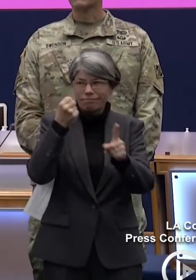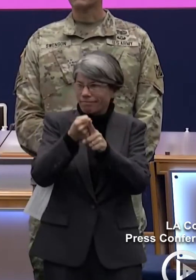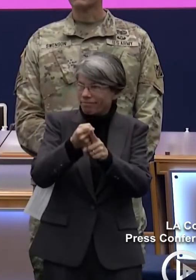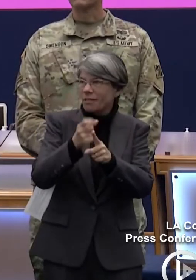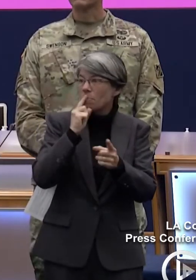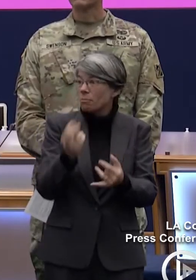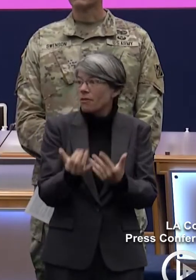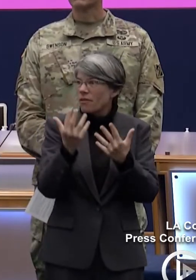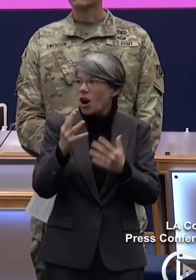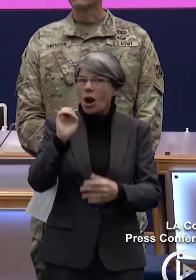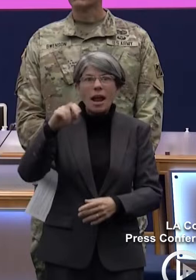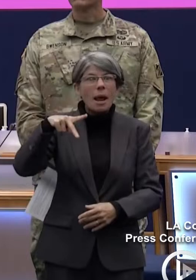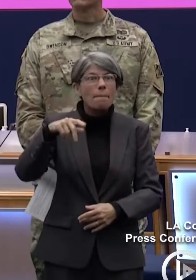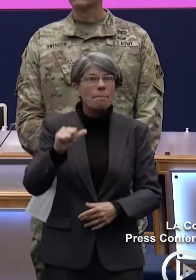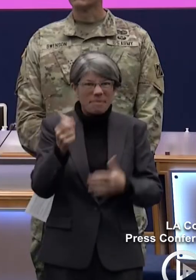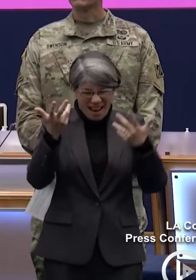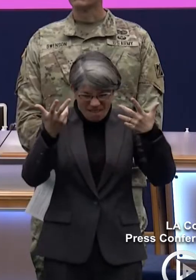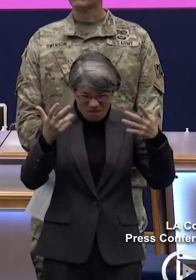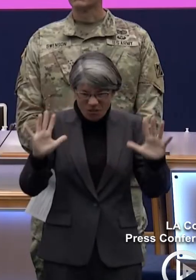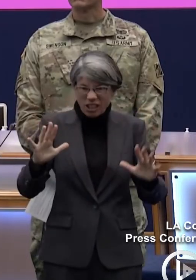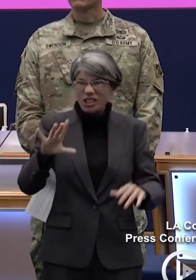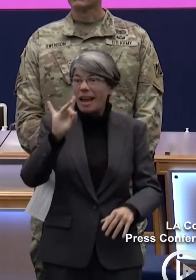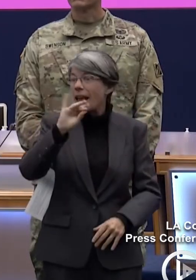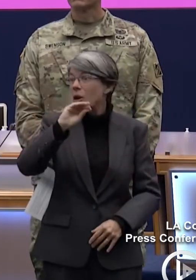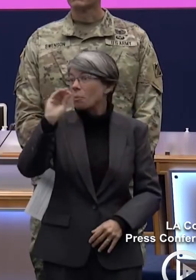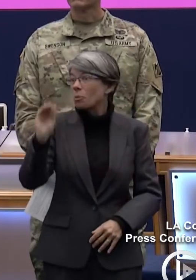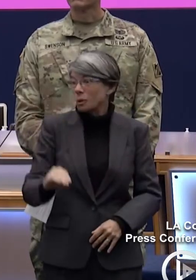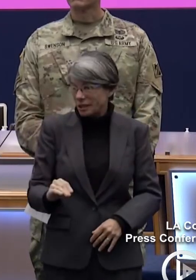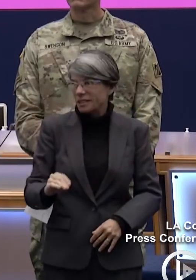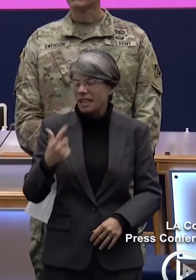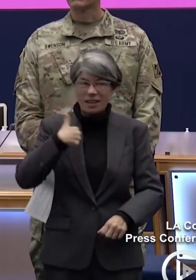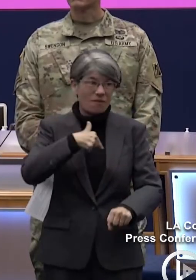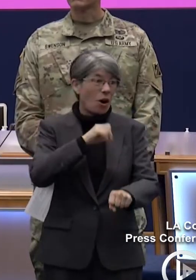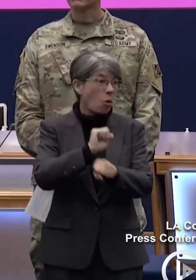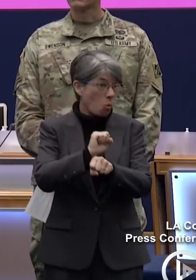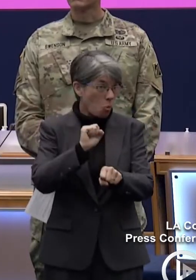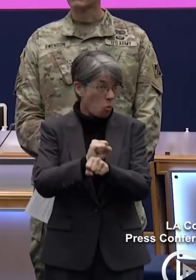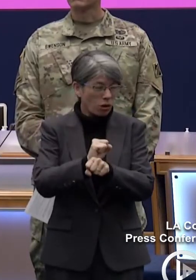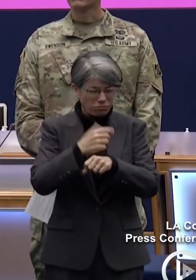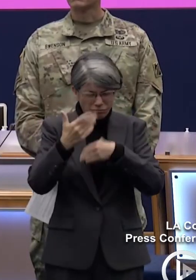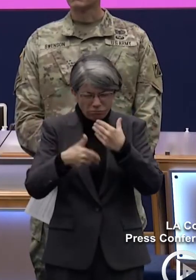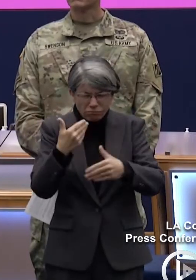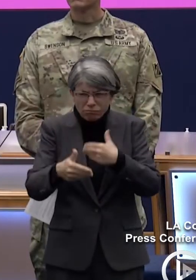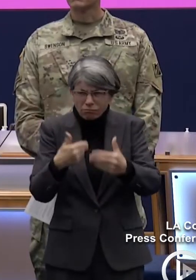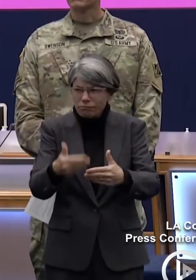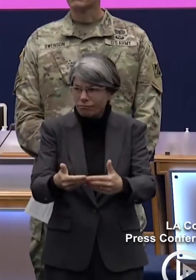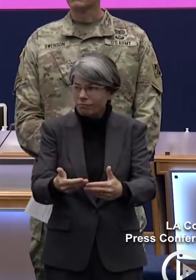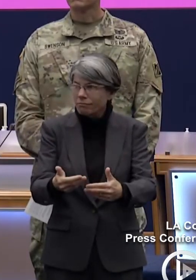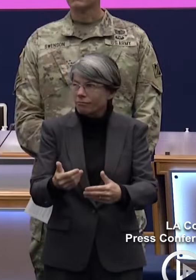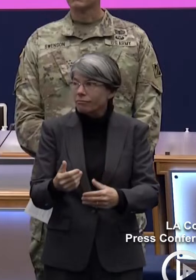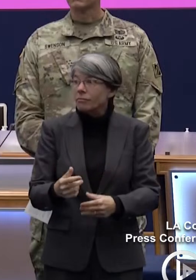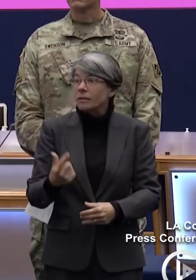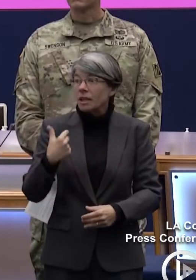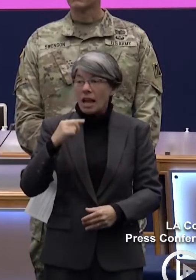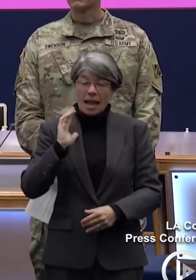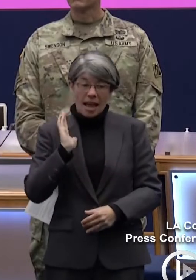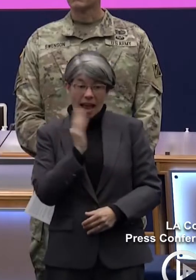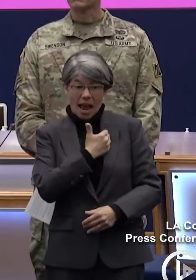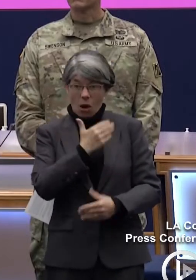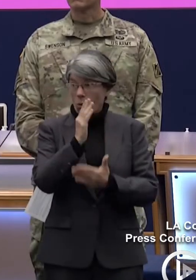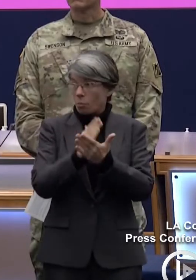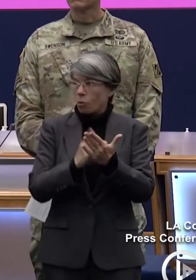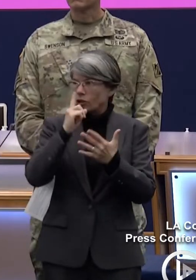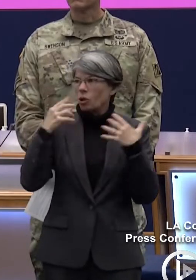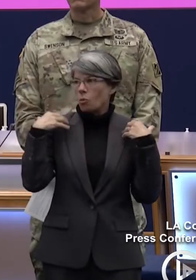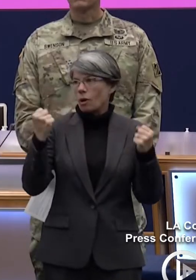by the fires, EPA has completed over 80% of our work to conduct our portion of